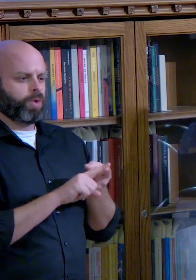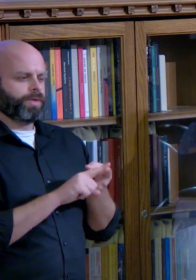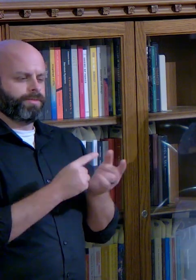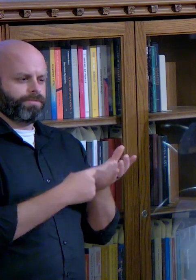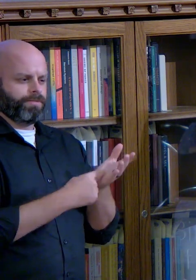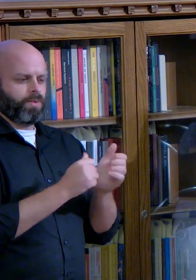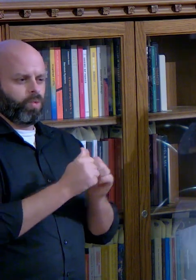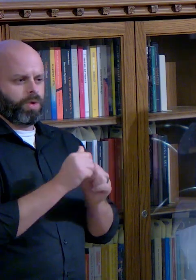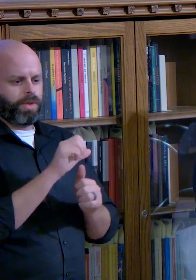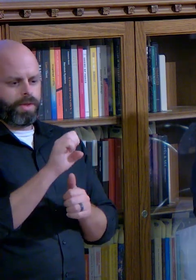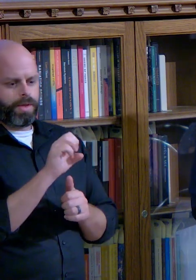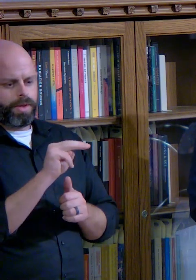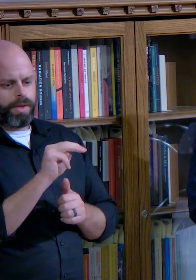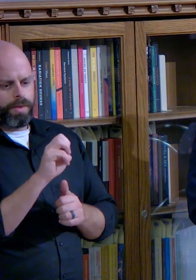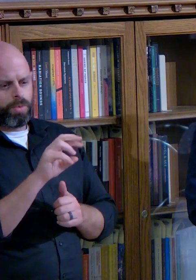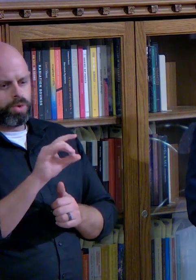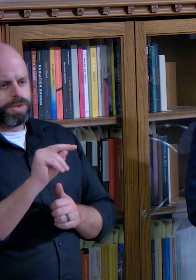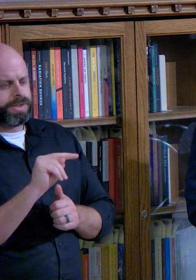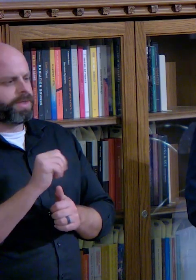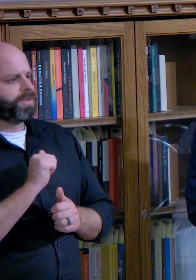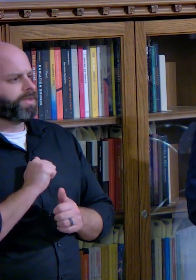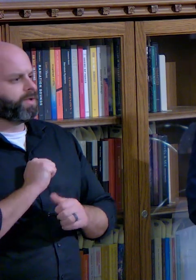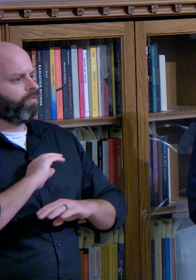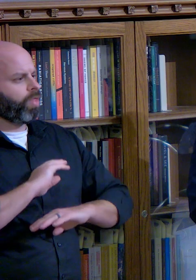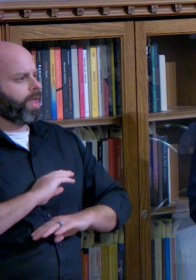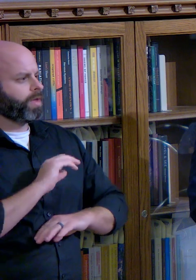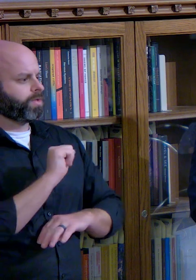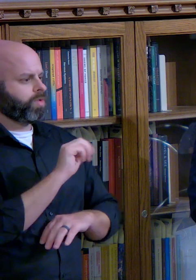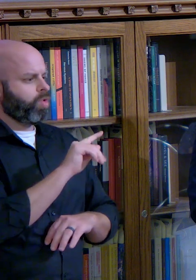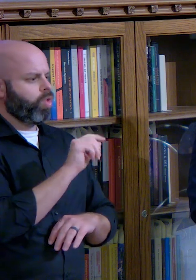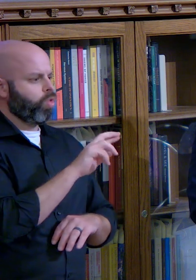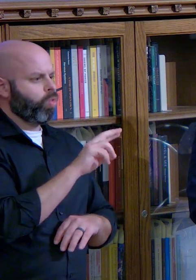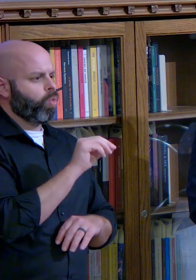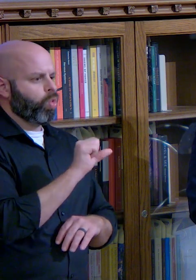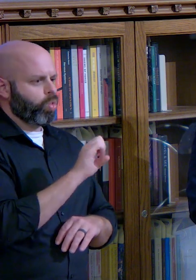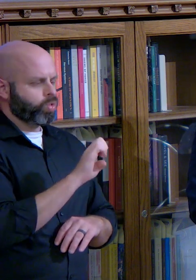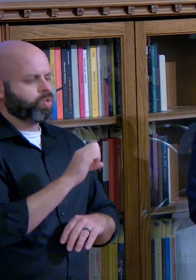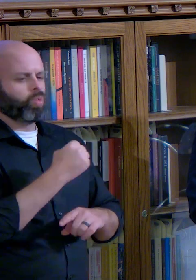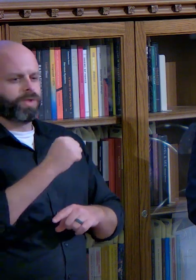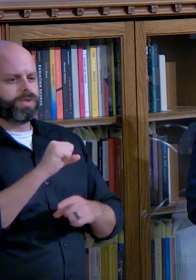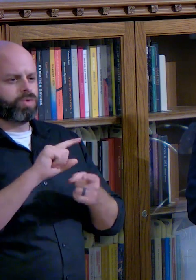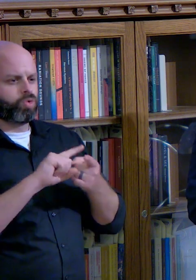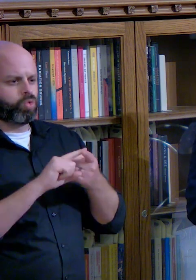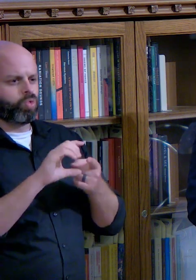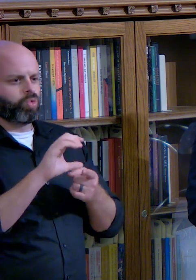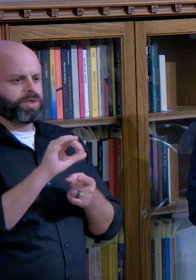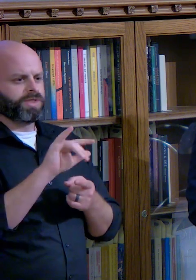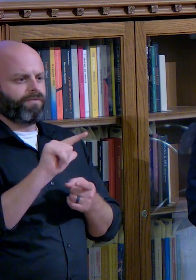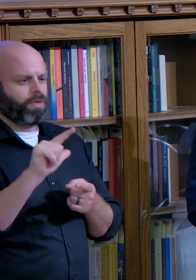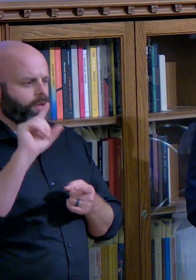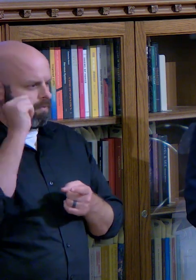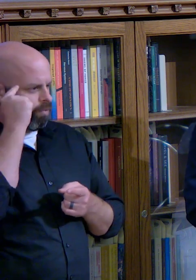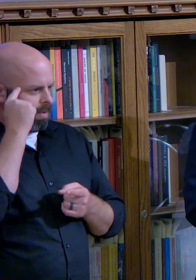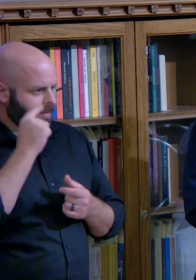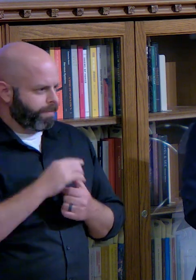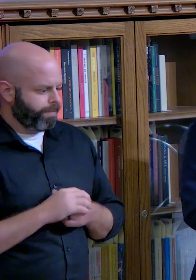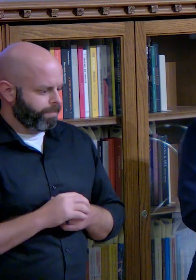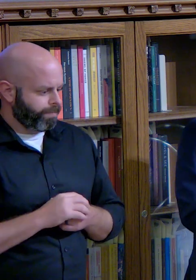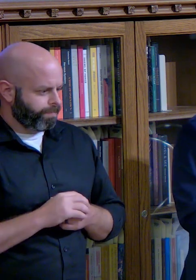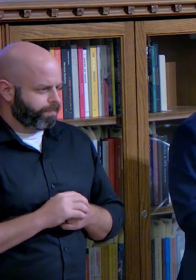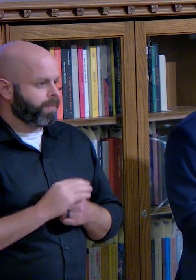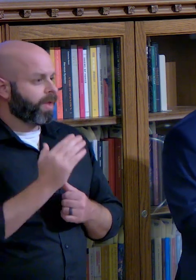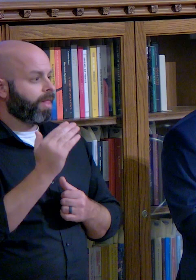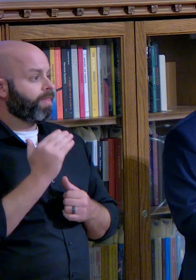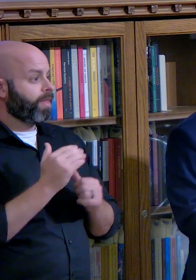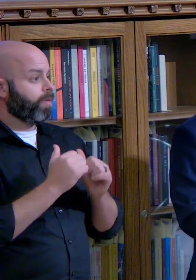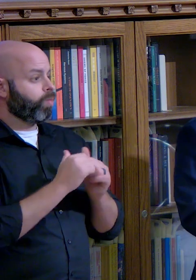with Emerson self Reliance are the roles resistance to civil Community resistance to civil government and then